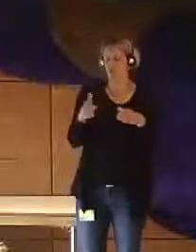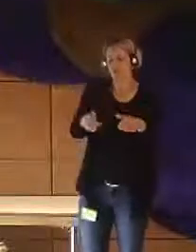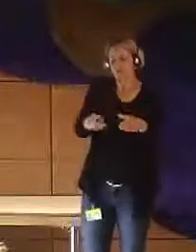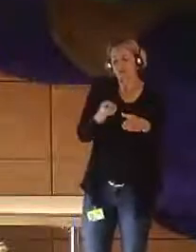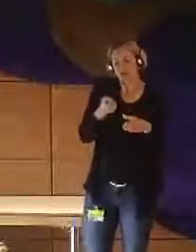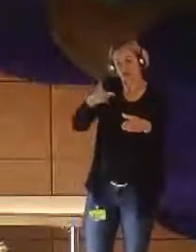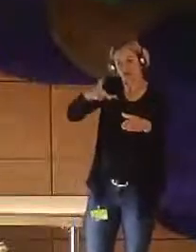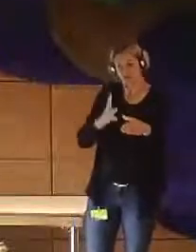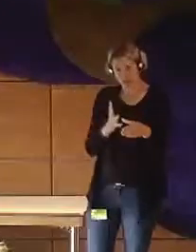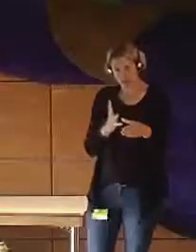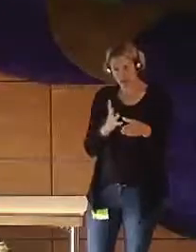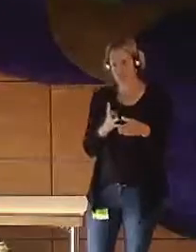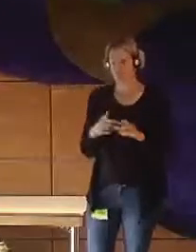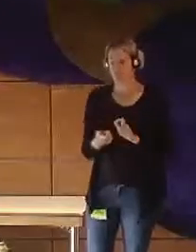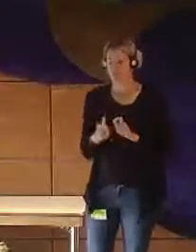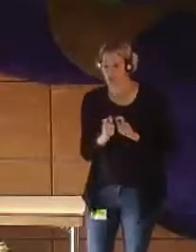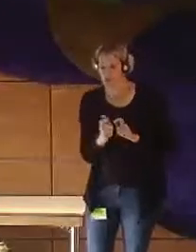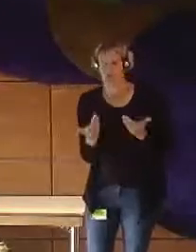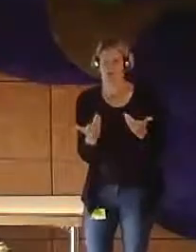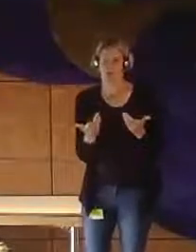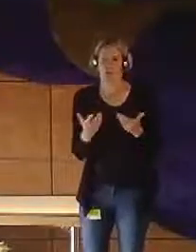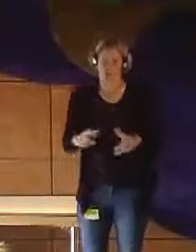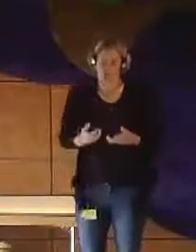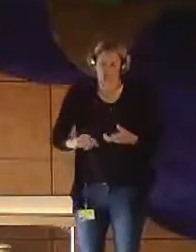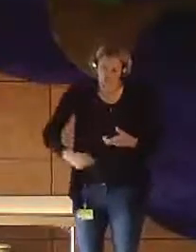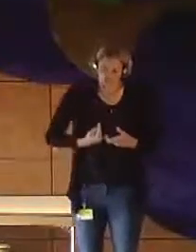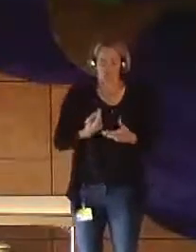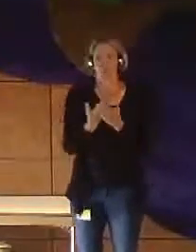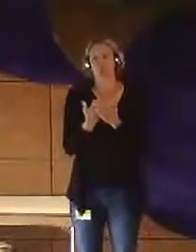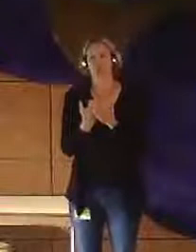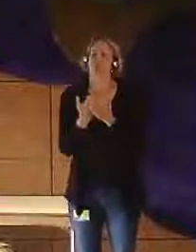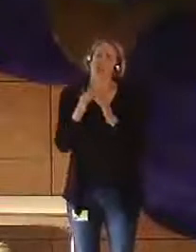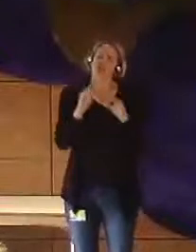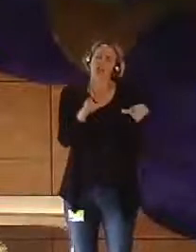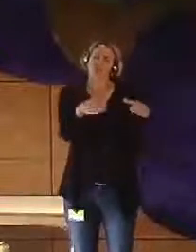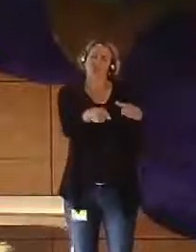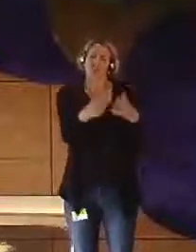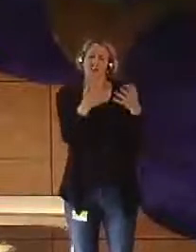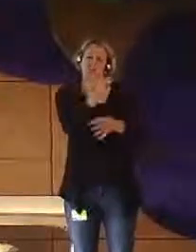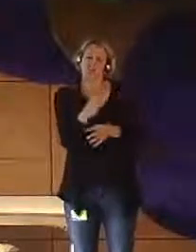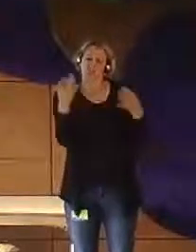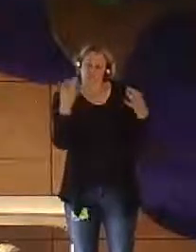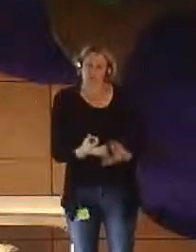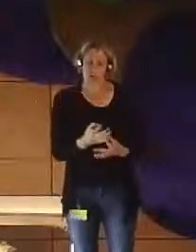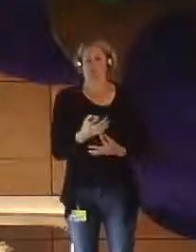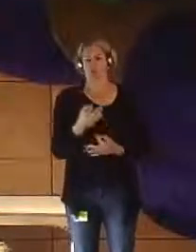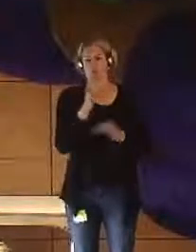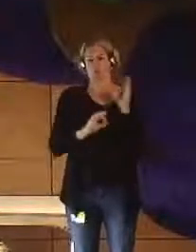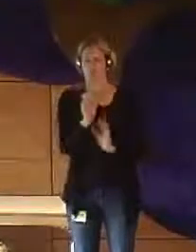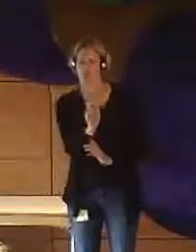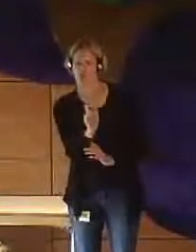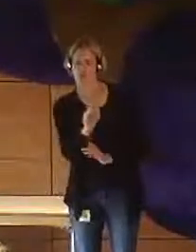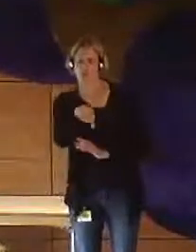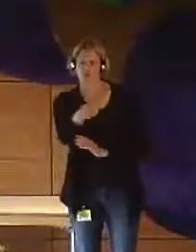boys needed assistance with puberty, so it's a high indicator. Delayed puberty, and then we also had some just